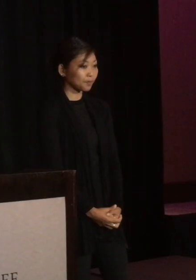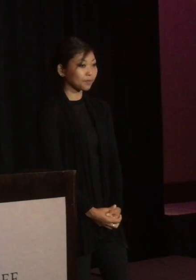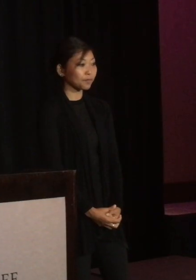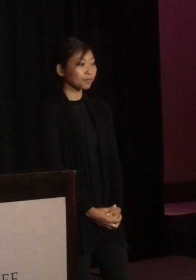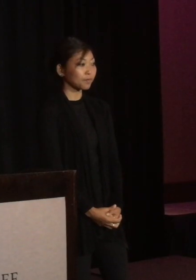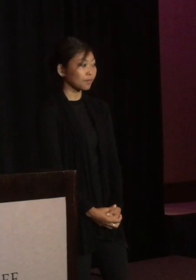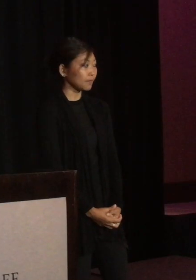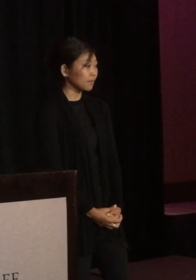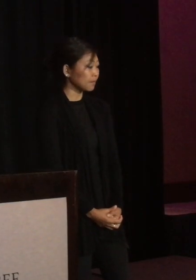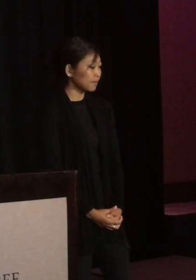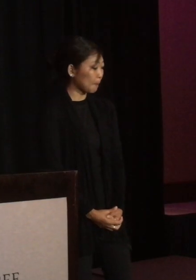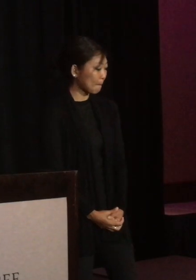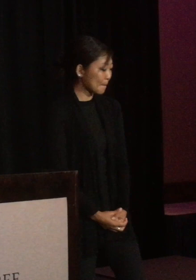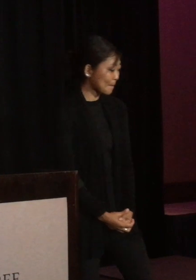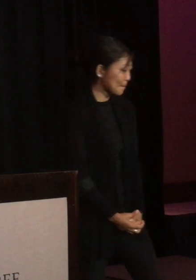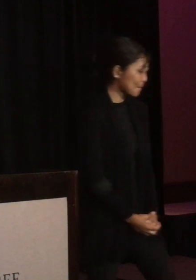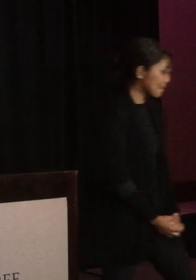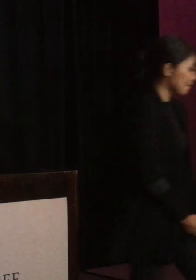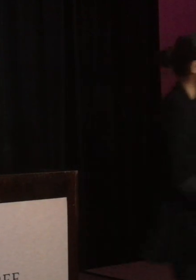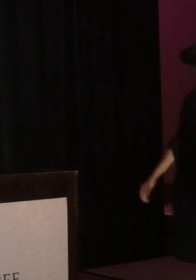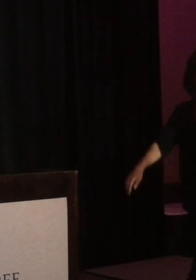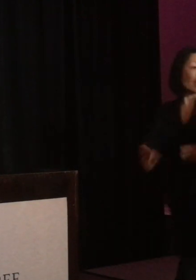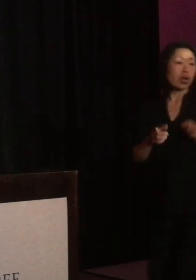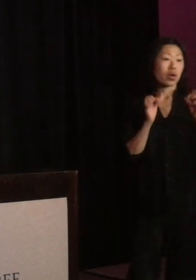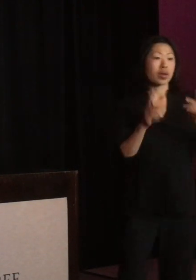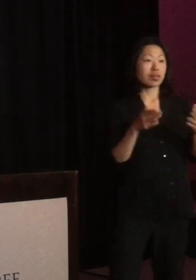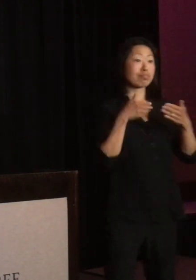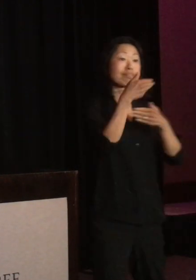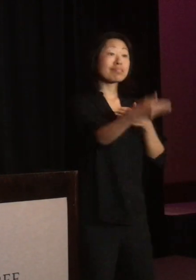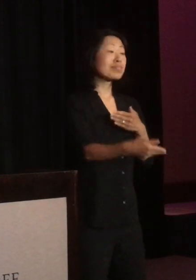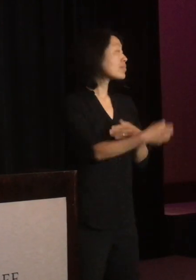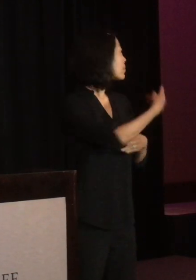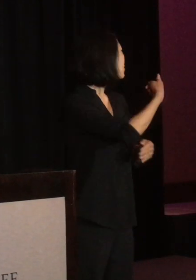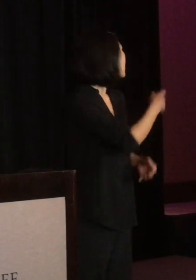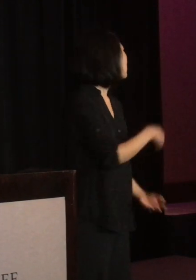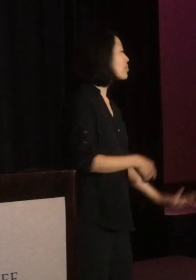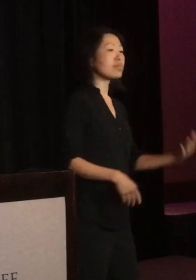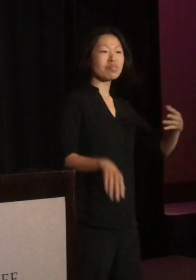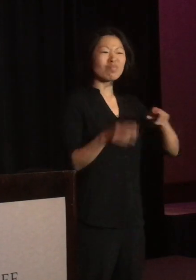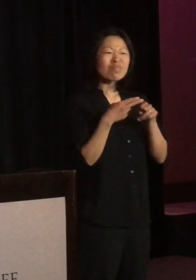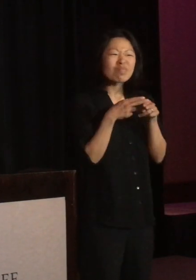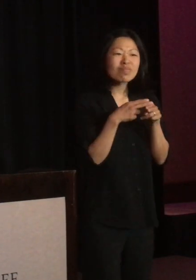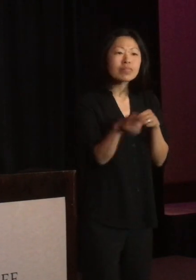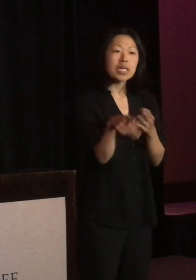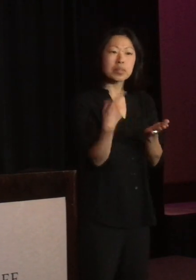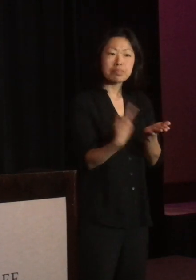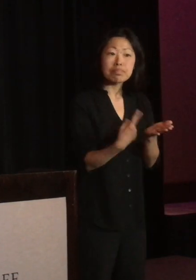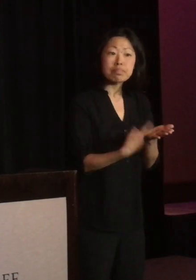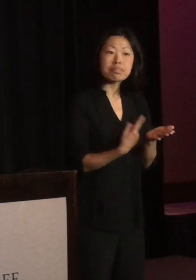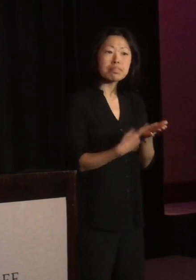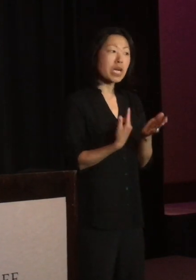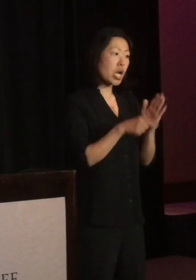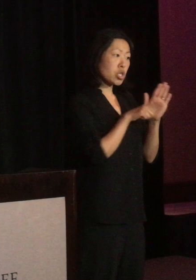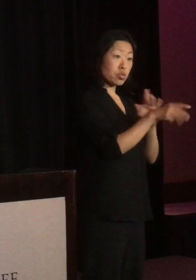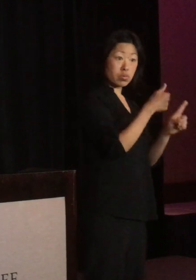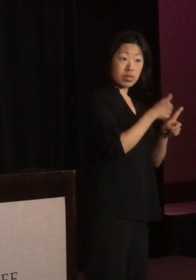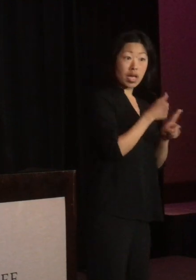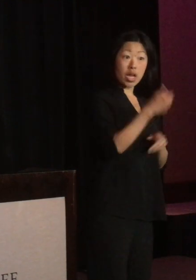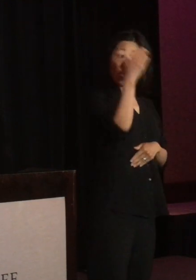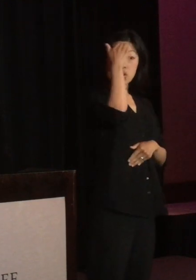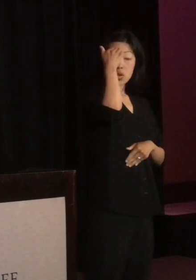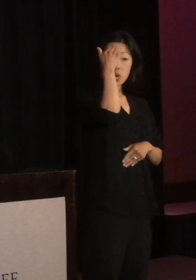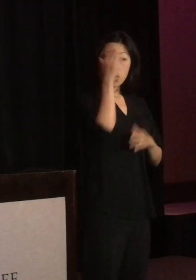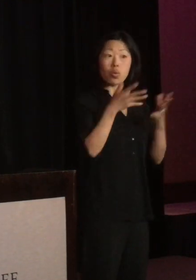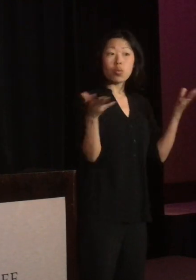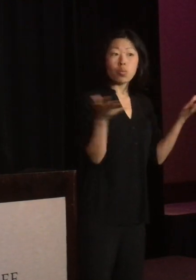So kind of moving on, I'm going to talk really briefly about what do we already know about suicide in